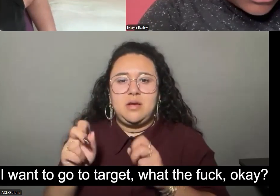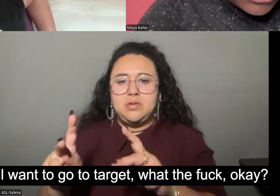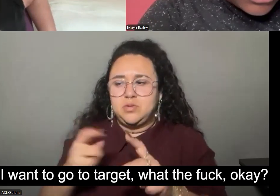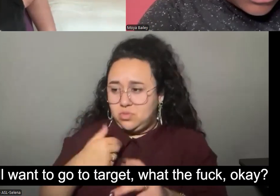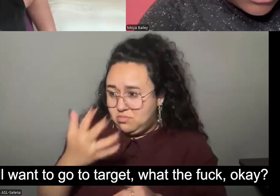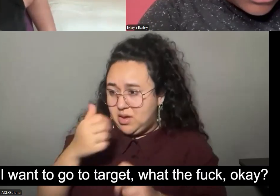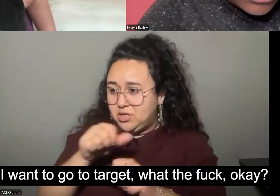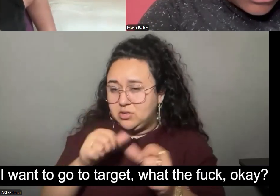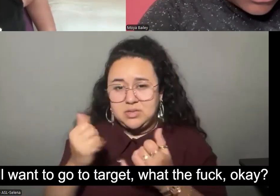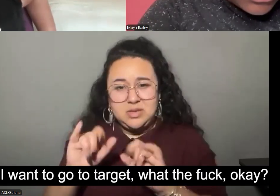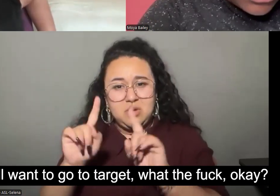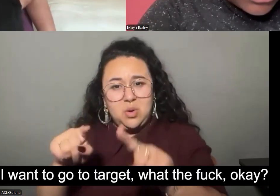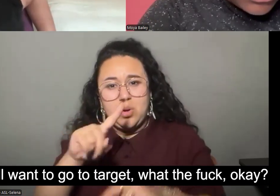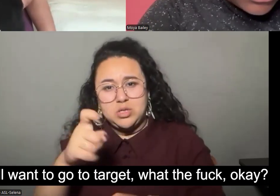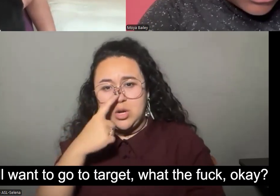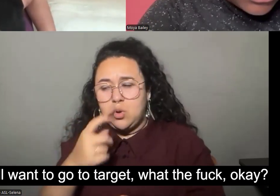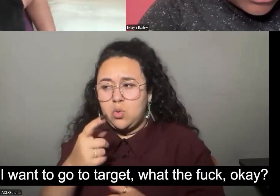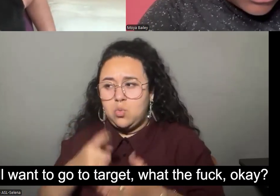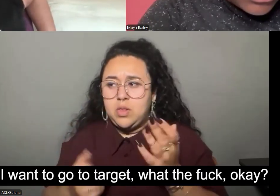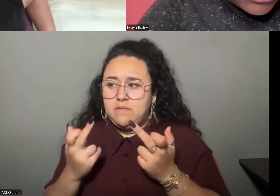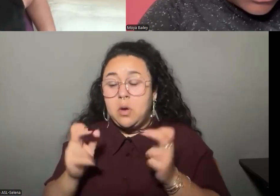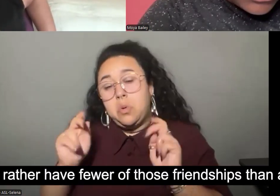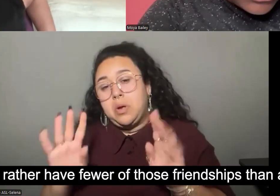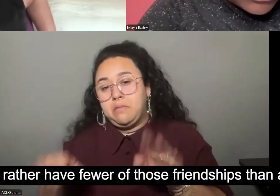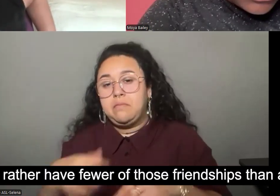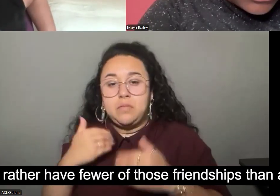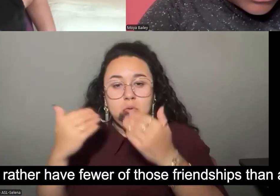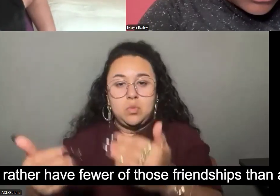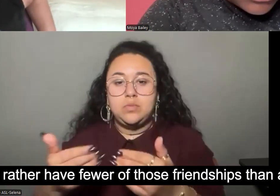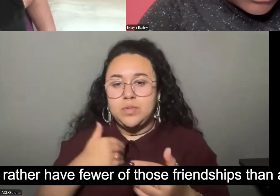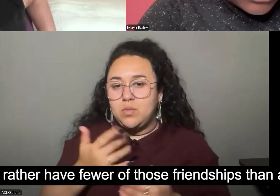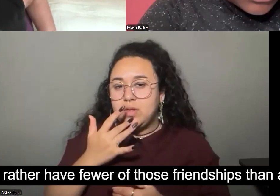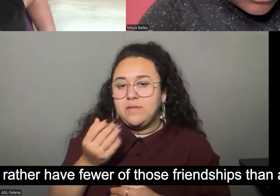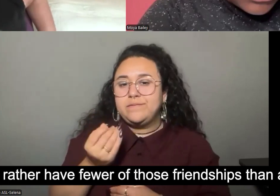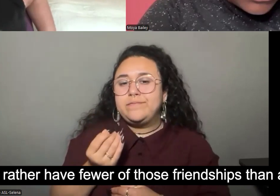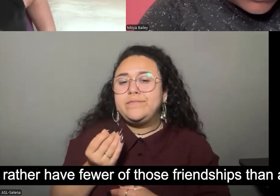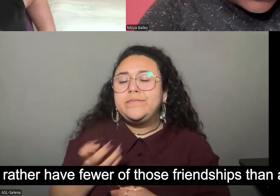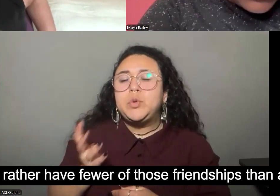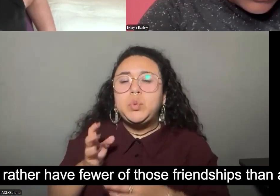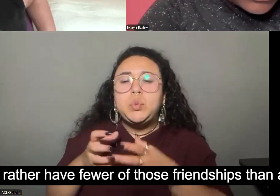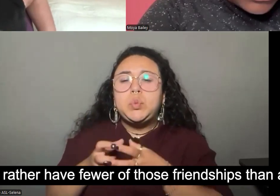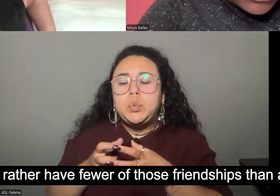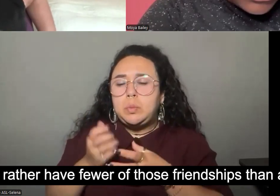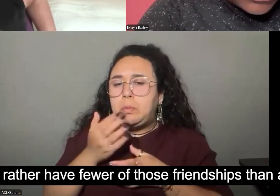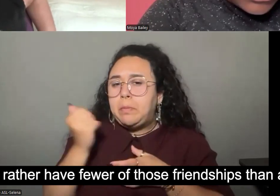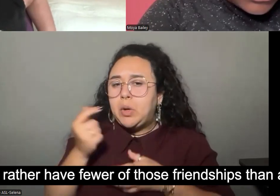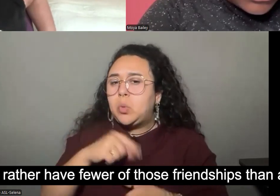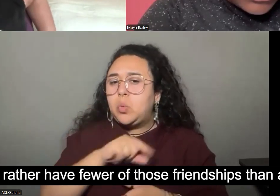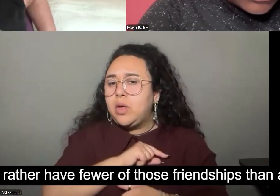still want to go to Target? What the fuck? Okay. I'd rather have fewer of those friendships that are better